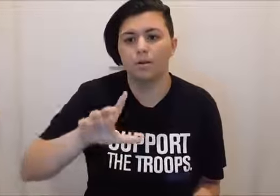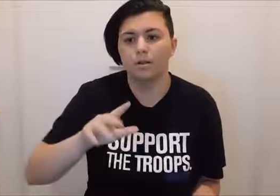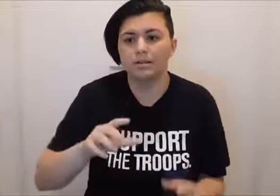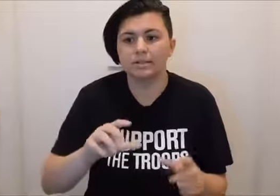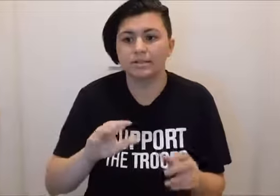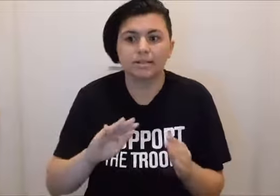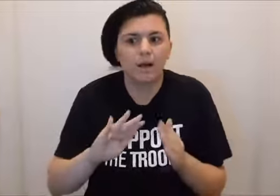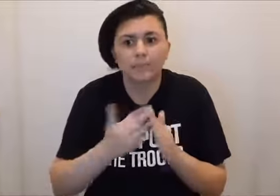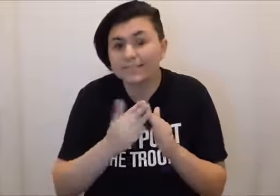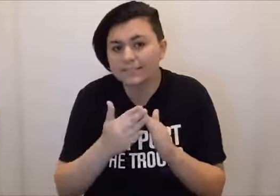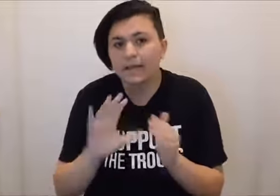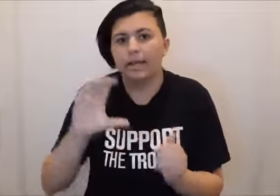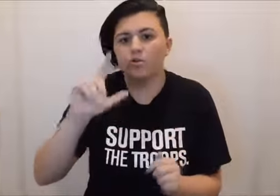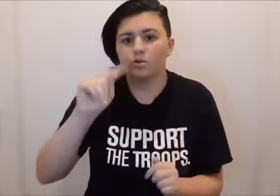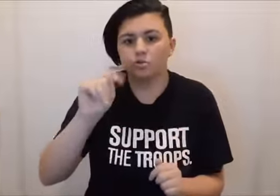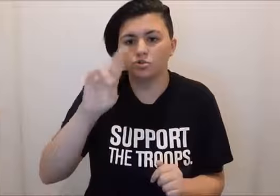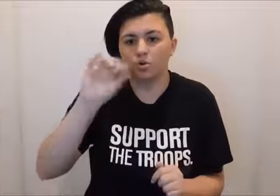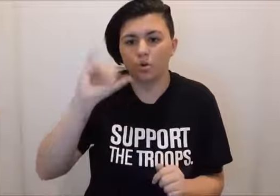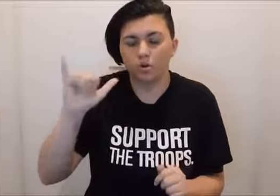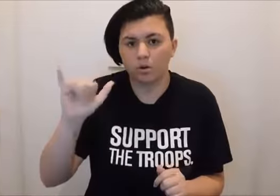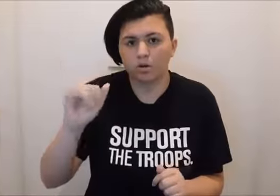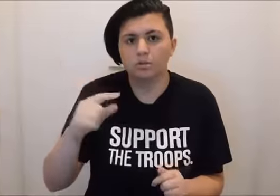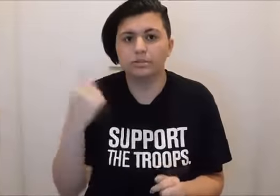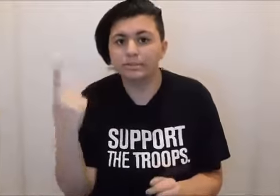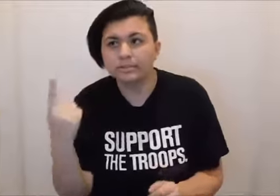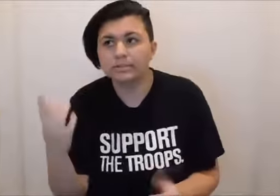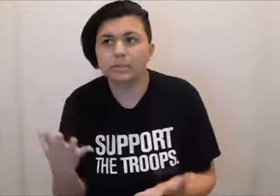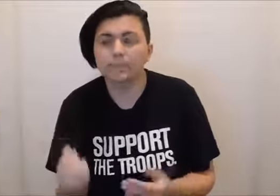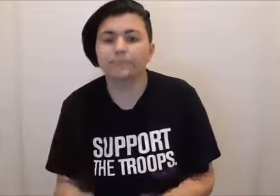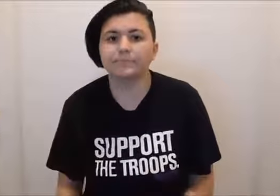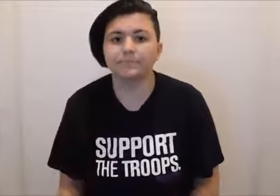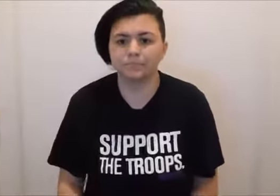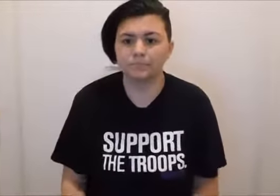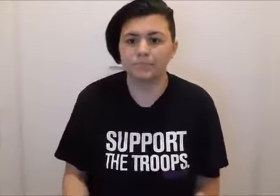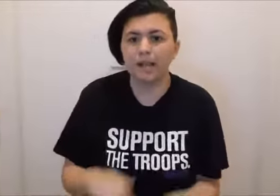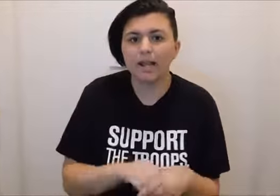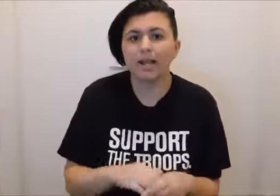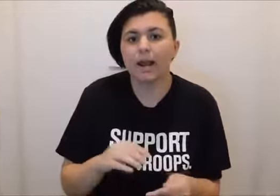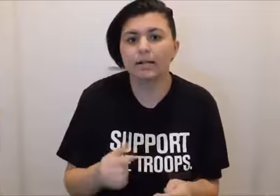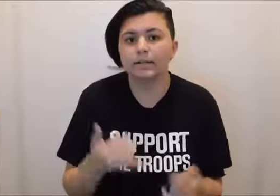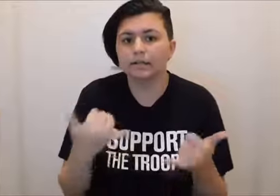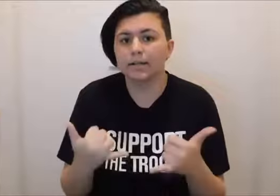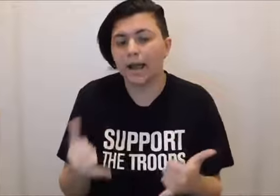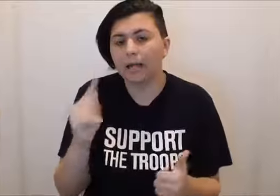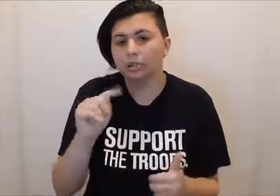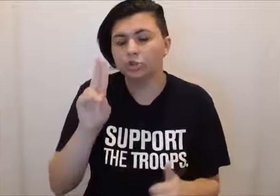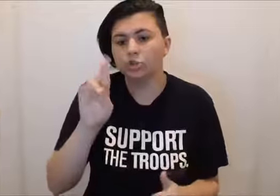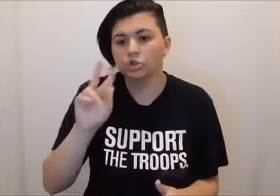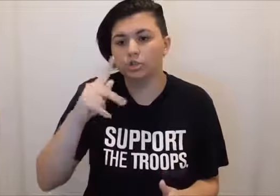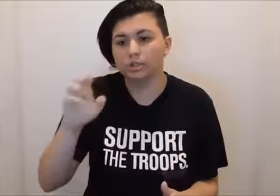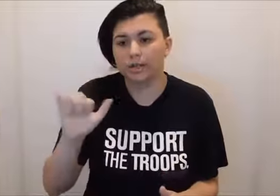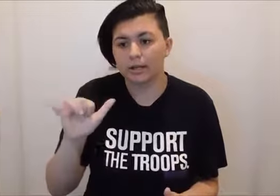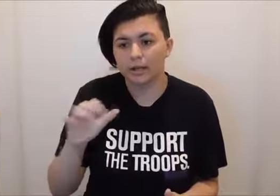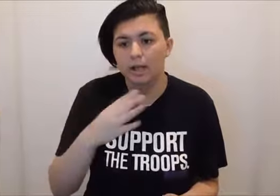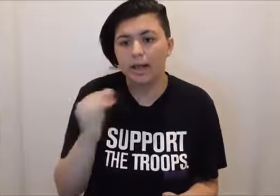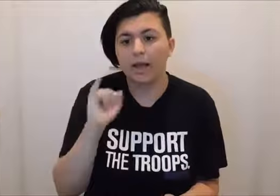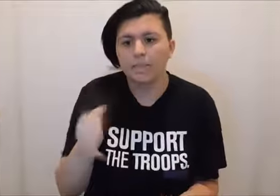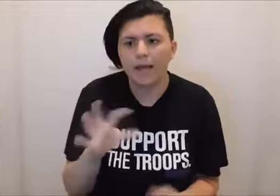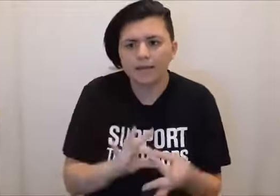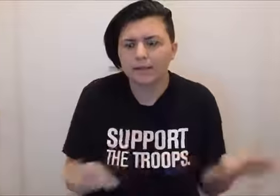it's somewhere in modern day Turkey, and that's an important thing that we wouldn't have known about if we